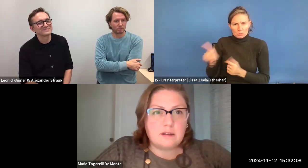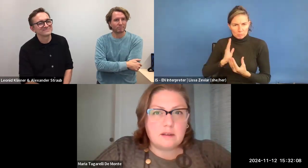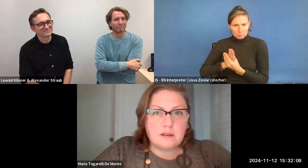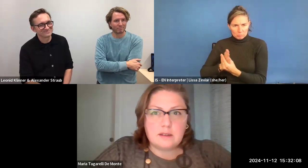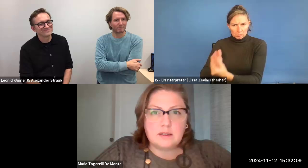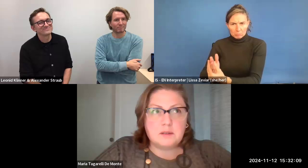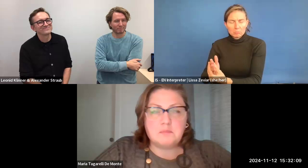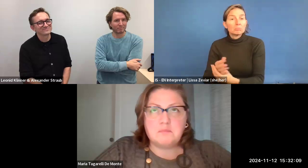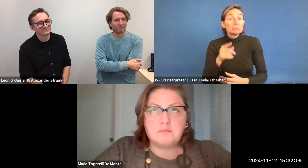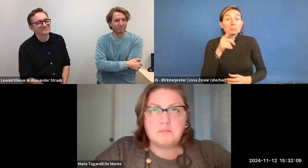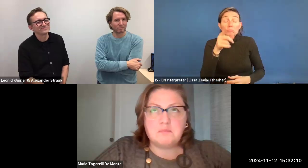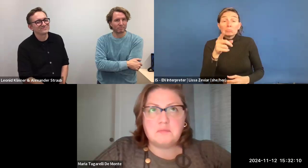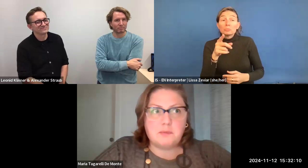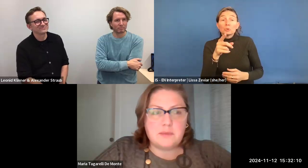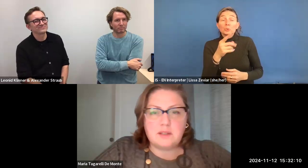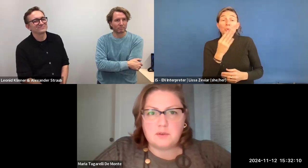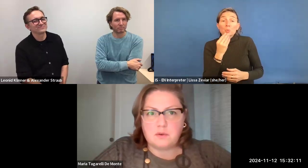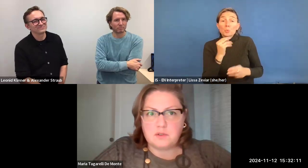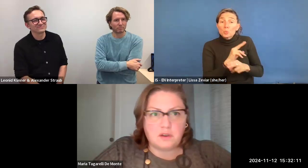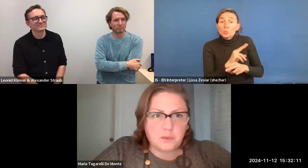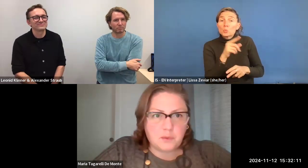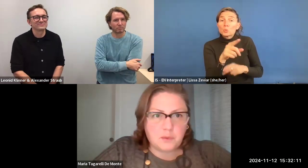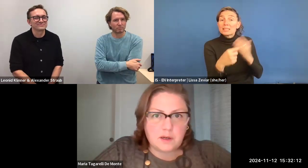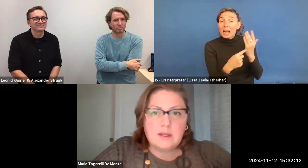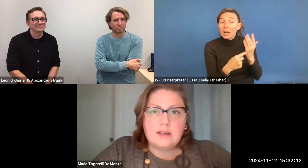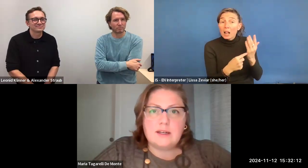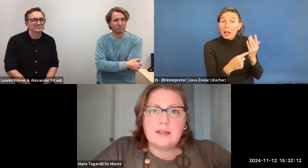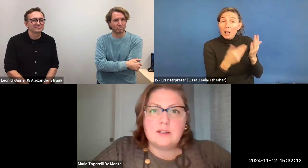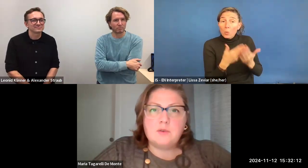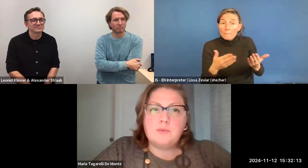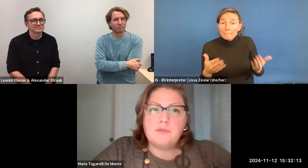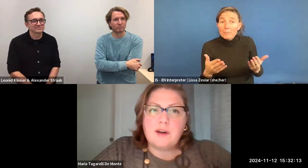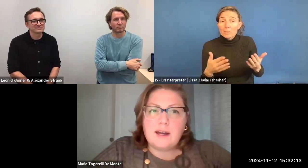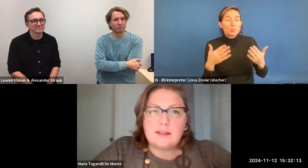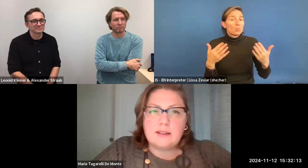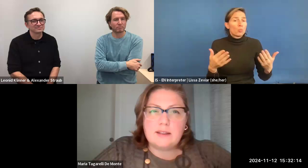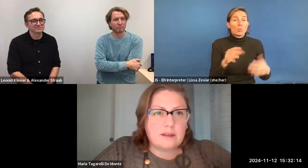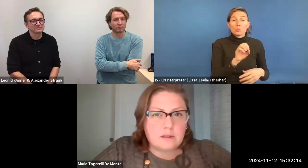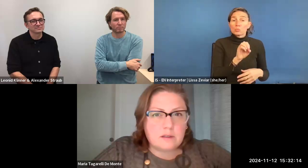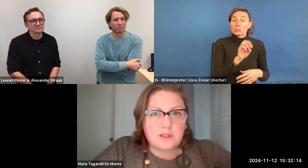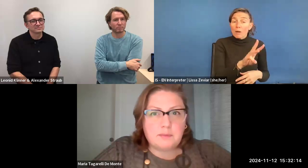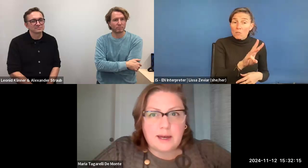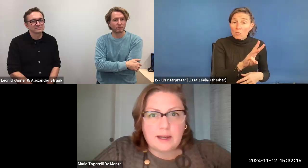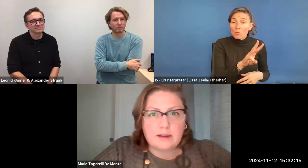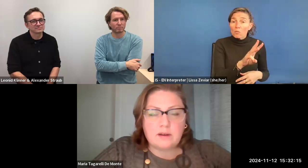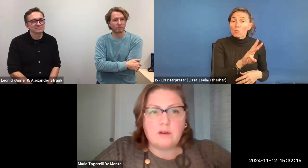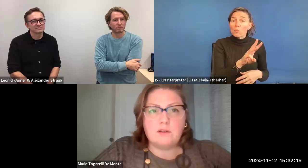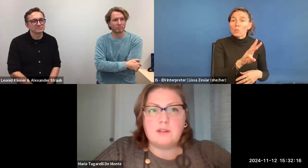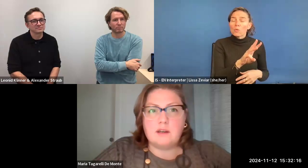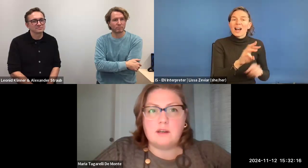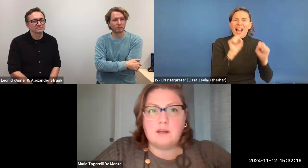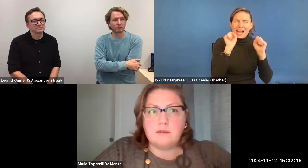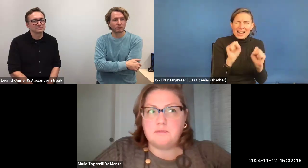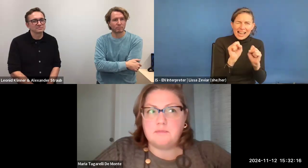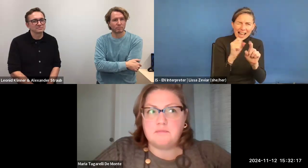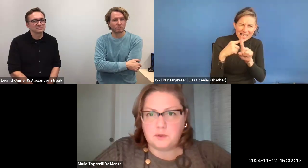any technical equipment or software to provide a detailed feedback